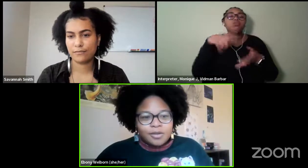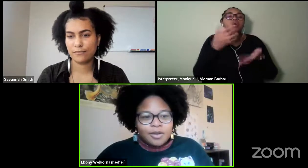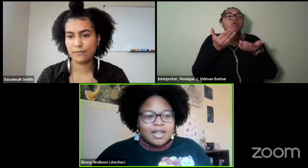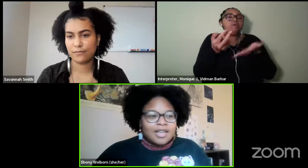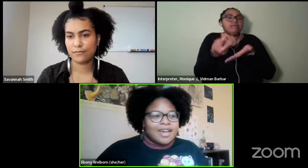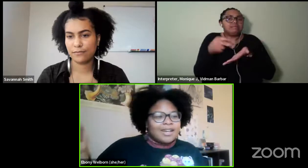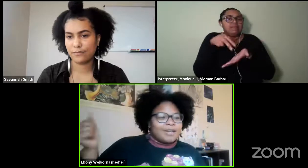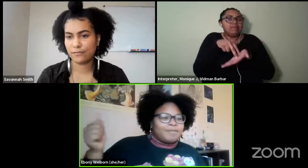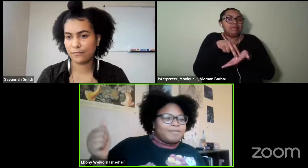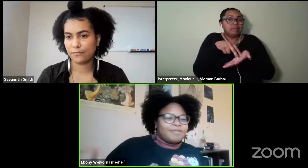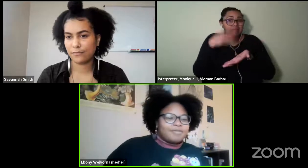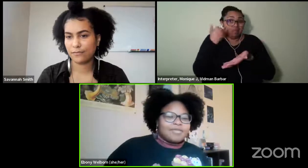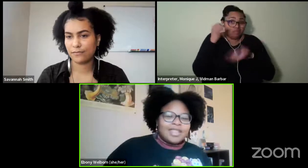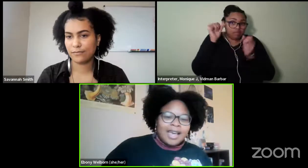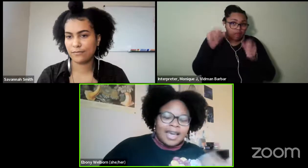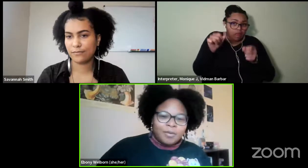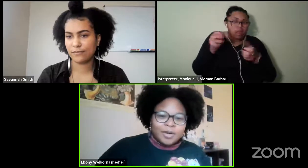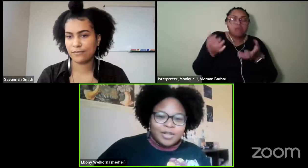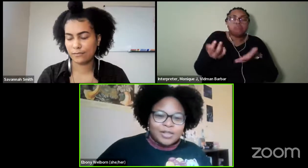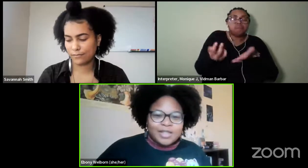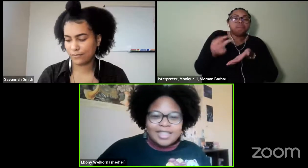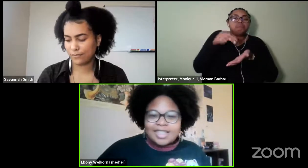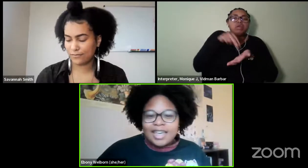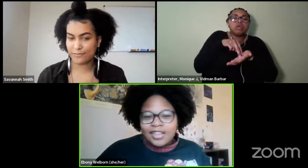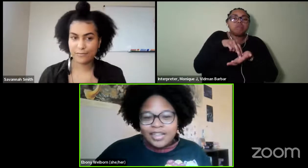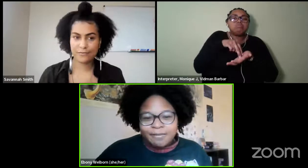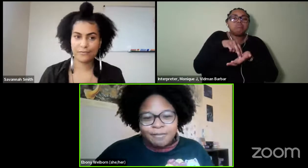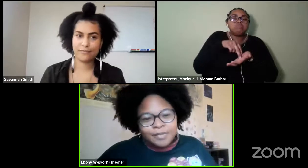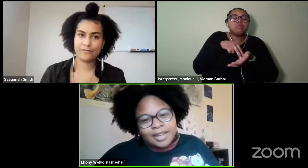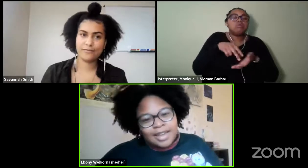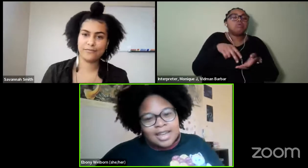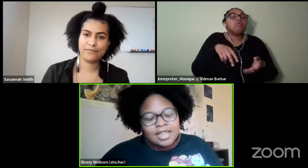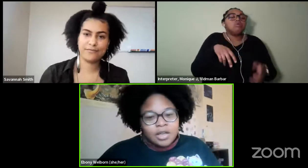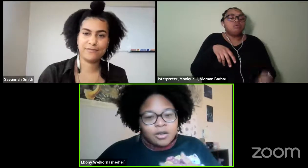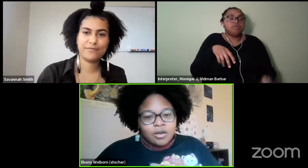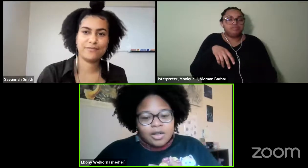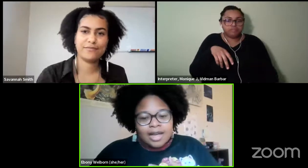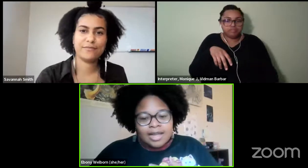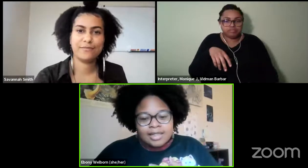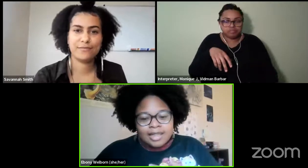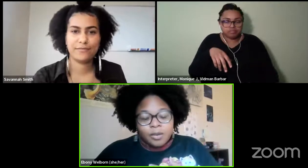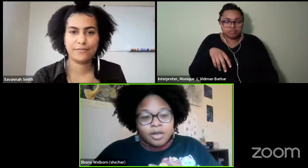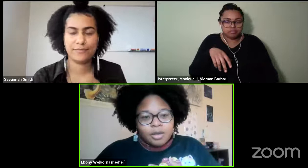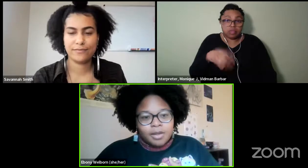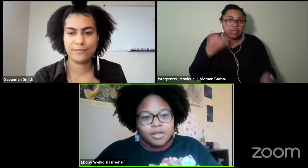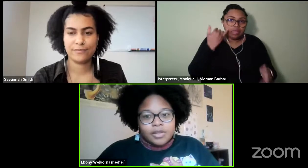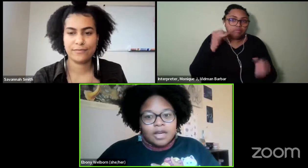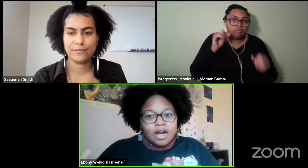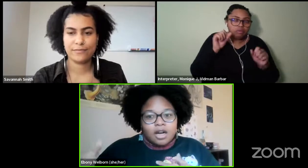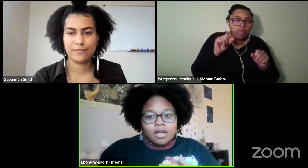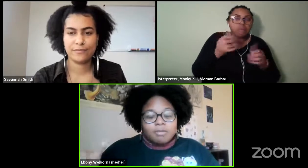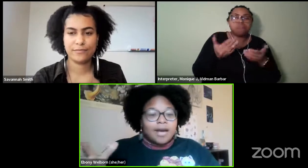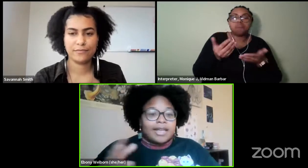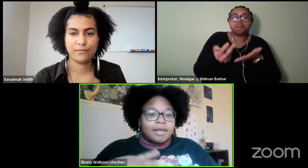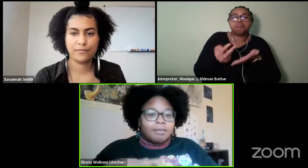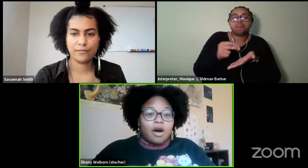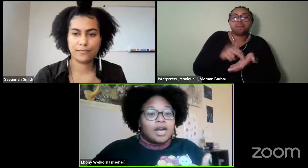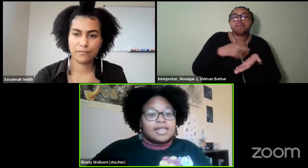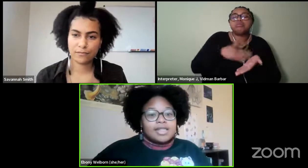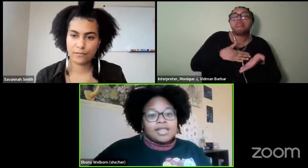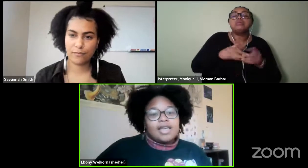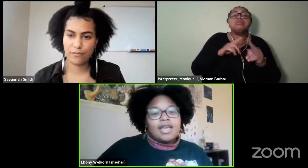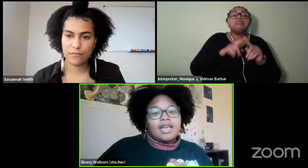ability to. And we're going to do this together. And so I say that we're going to be using our